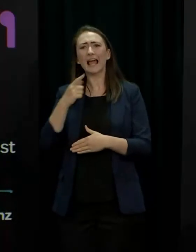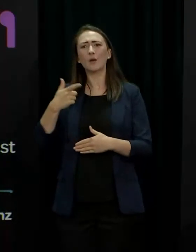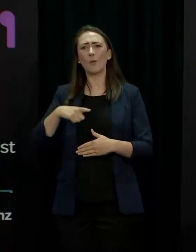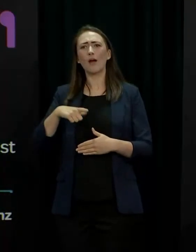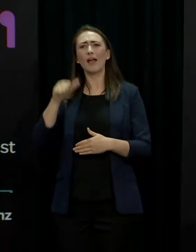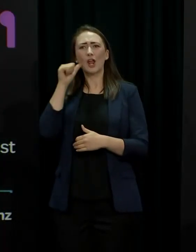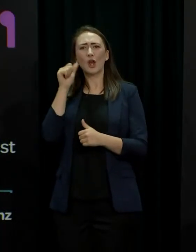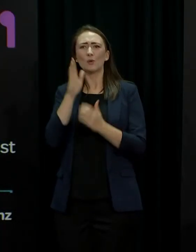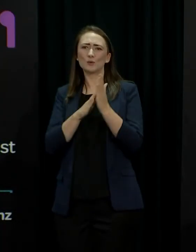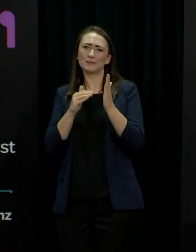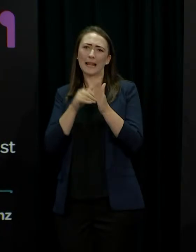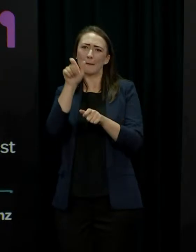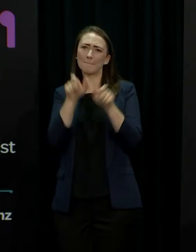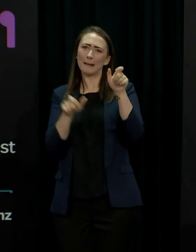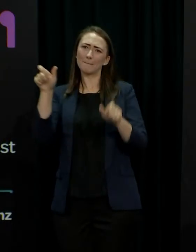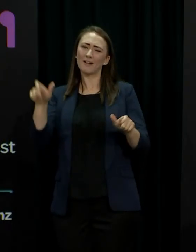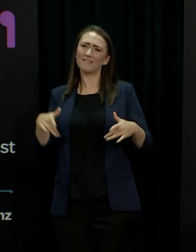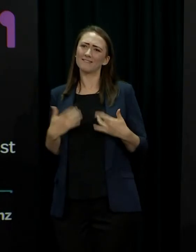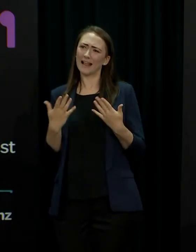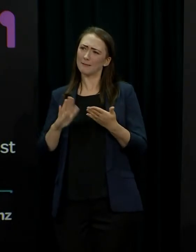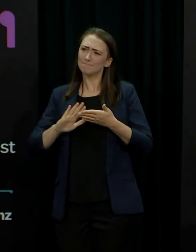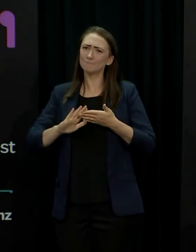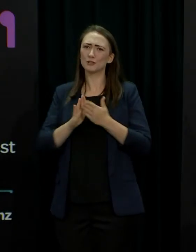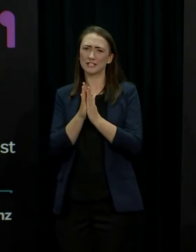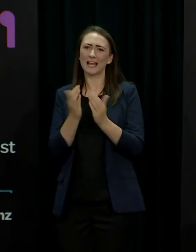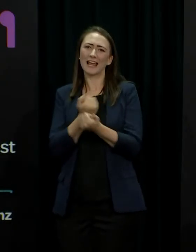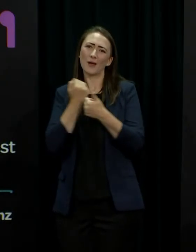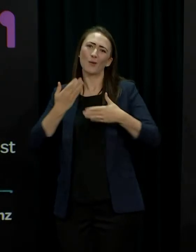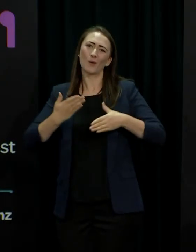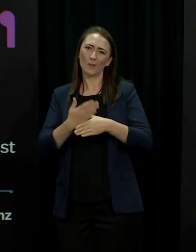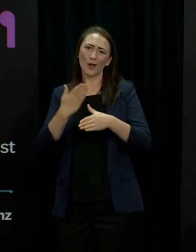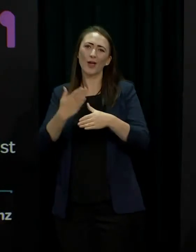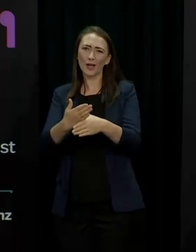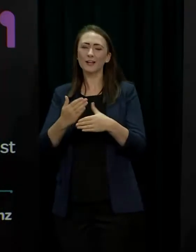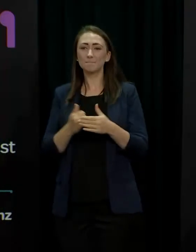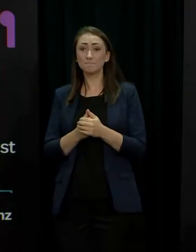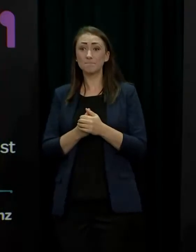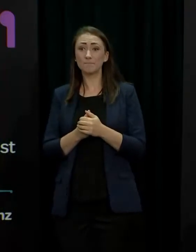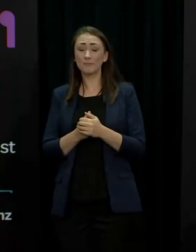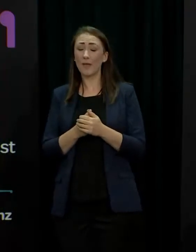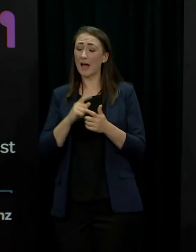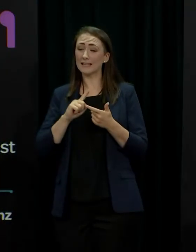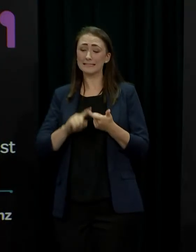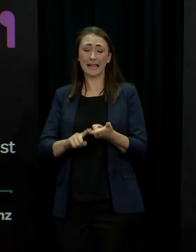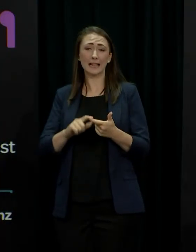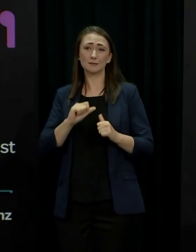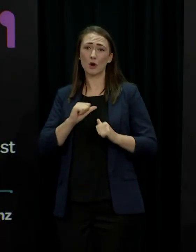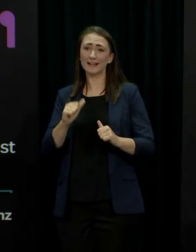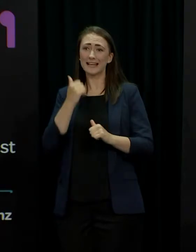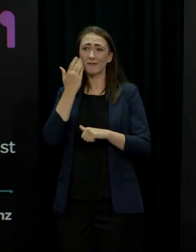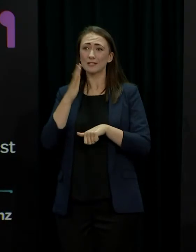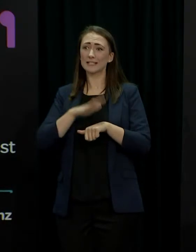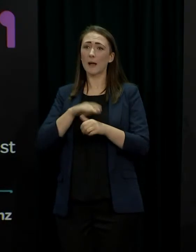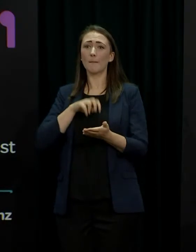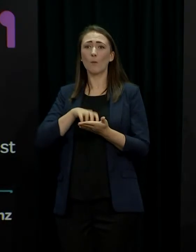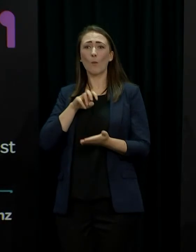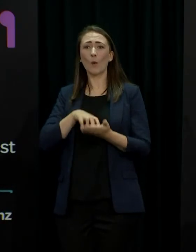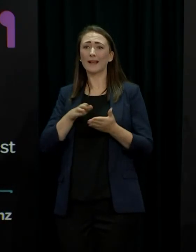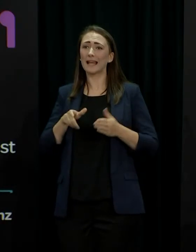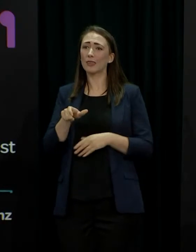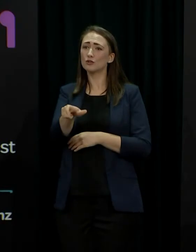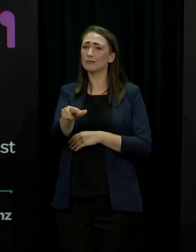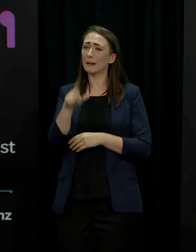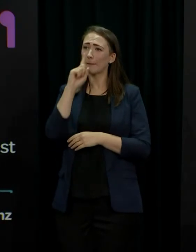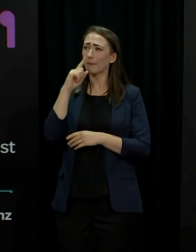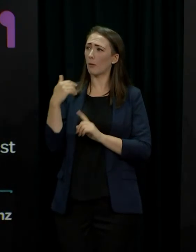So yes, I still find it a surprise walking down the street and people recognise me, but perhaps that will change once